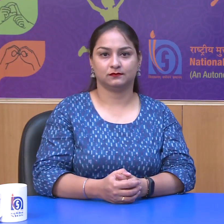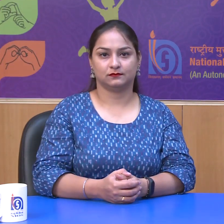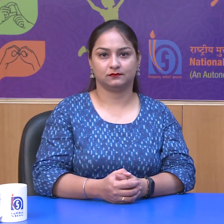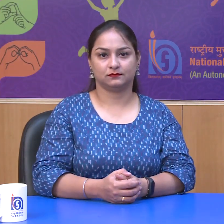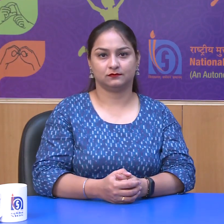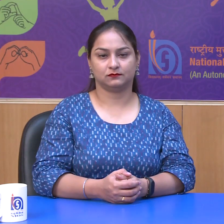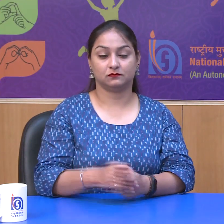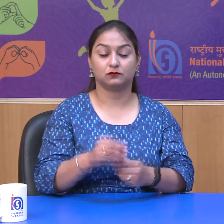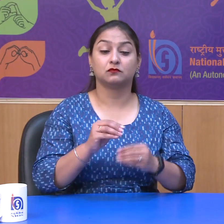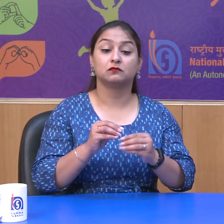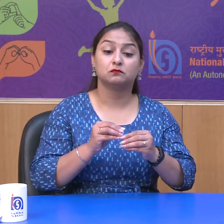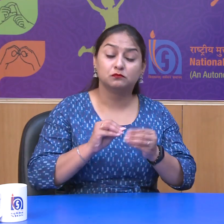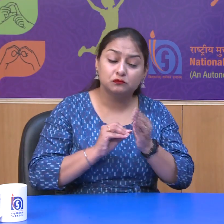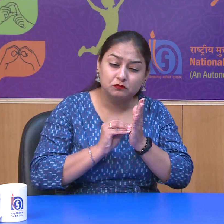to increase production.